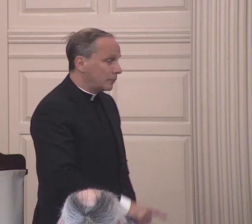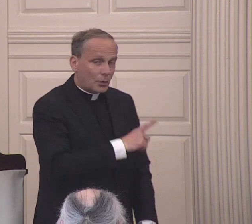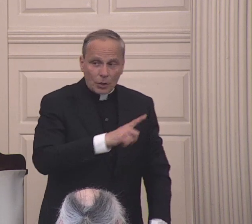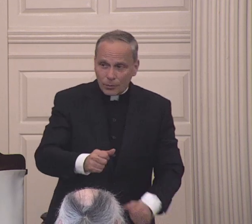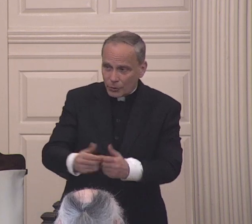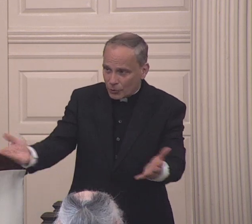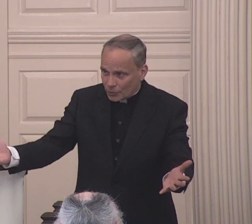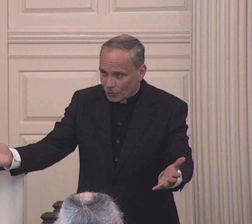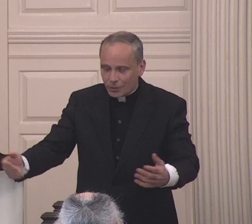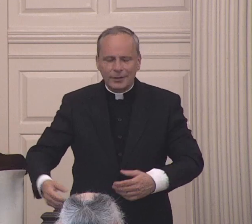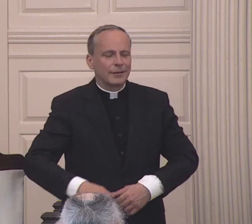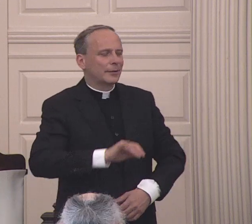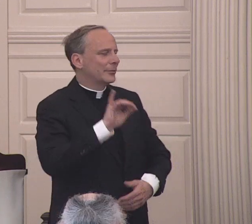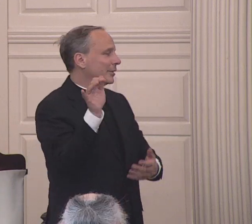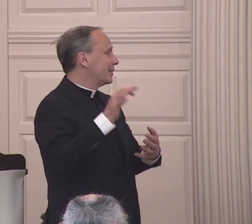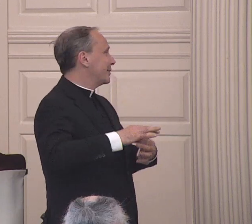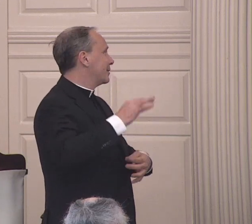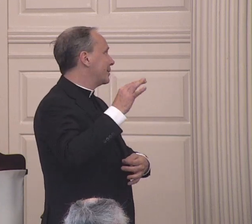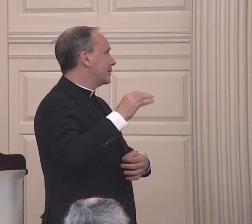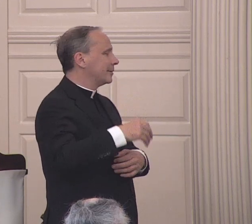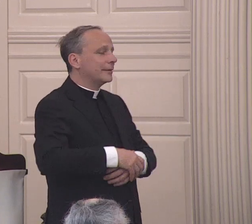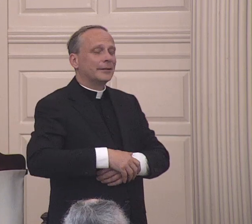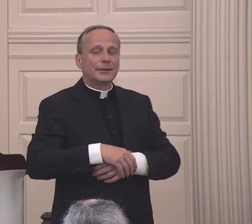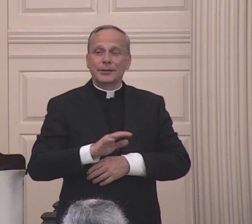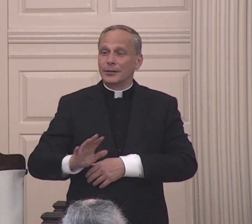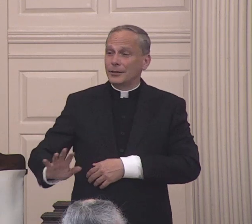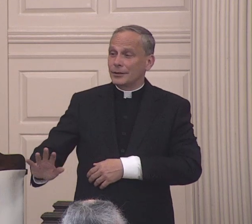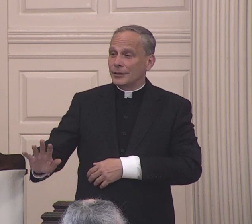The Lord be with you.